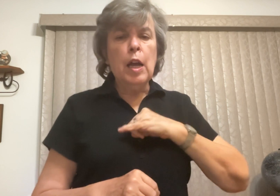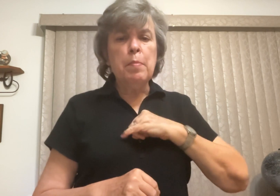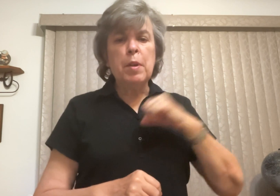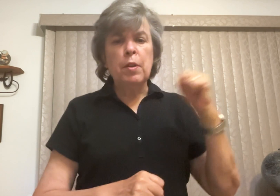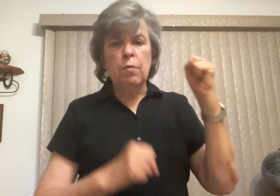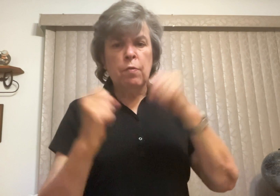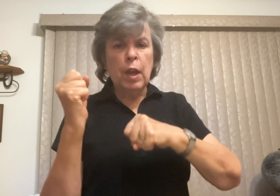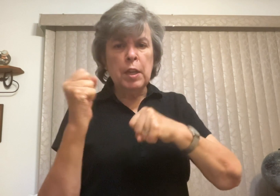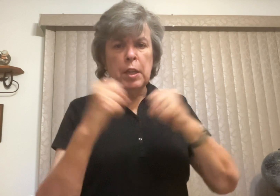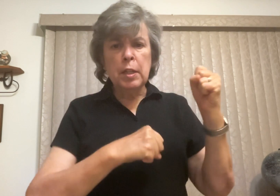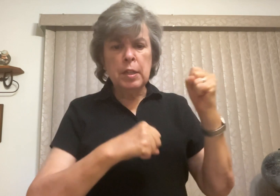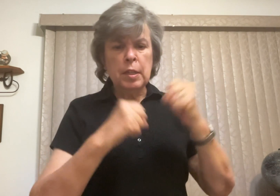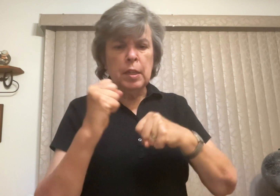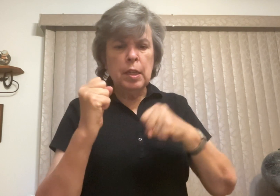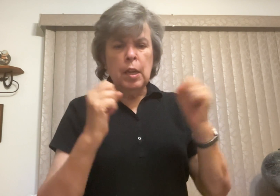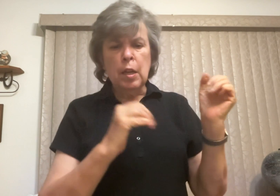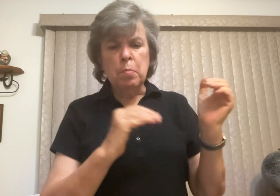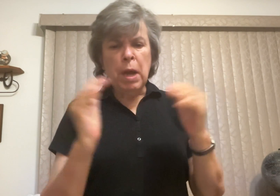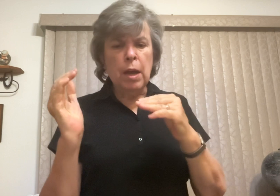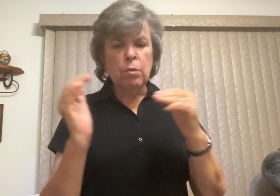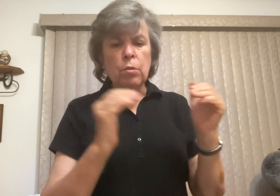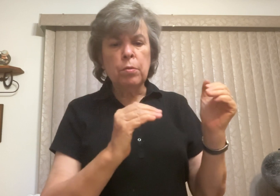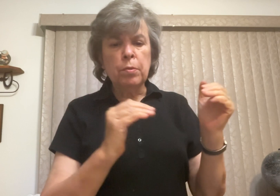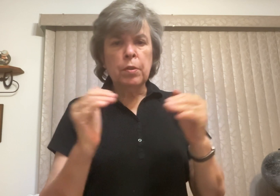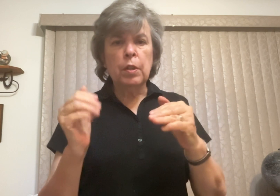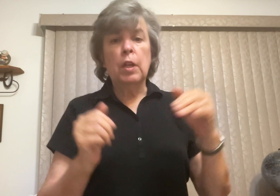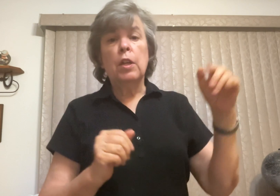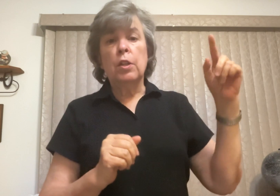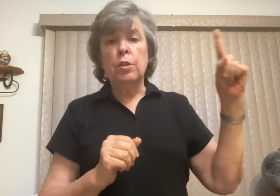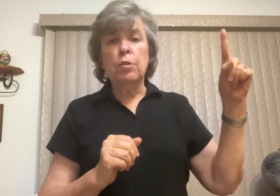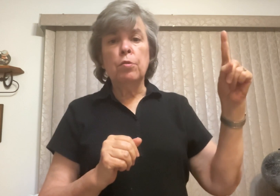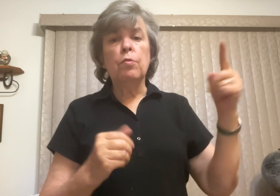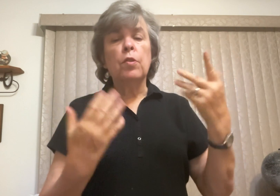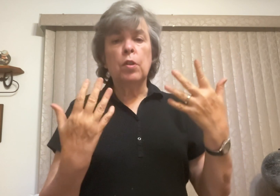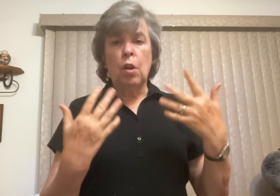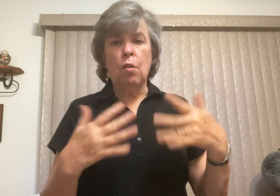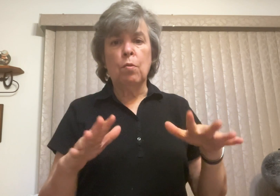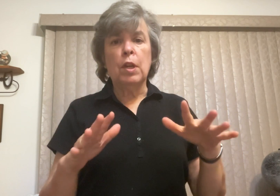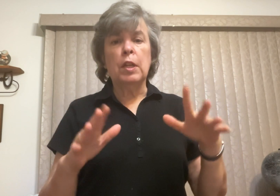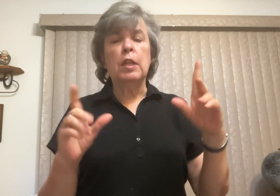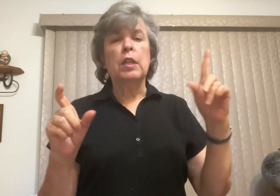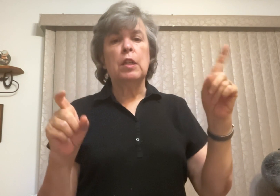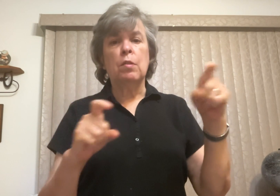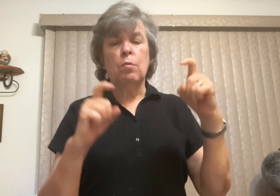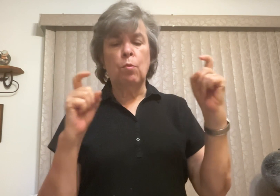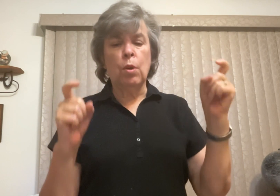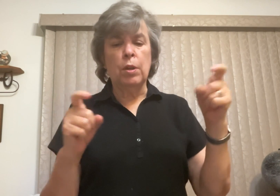I'm fighting a battle you've already won.